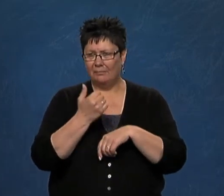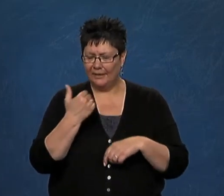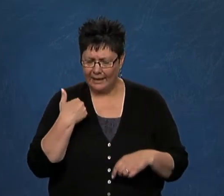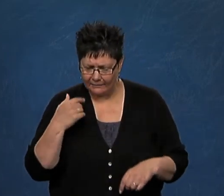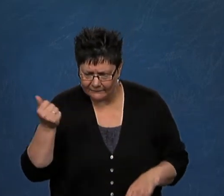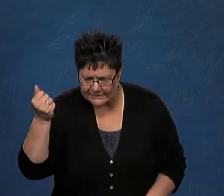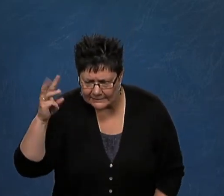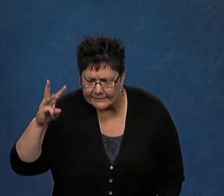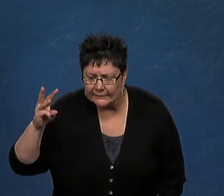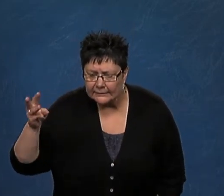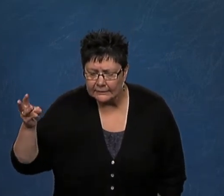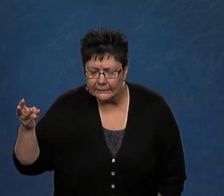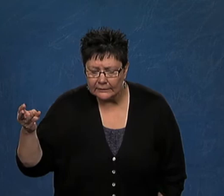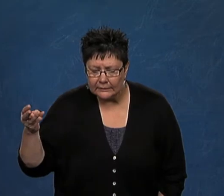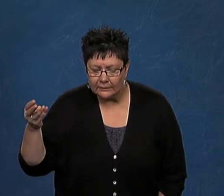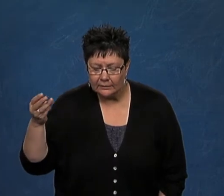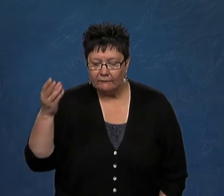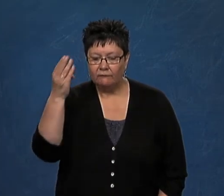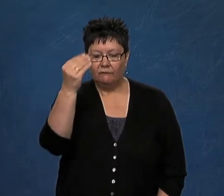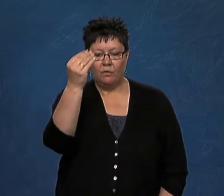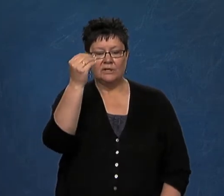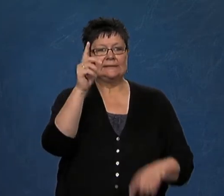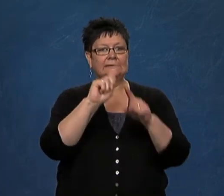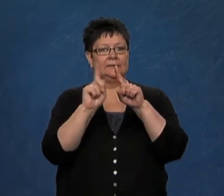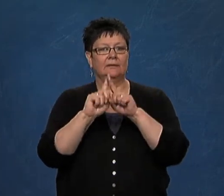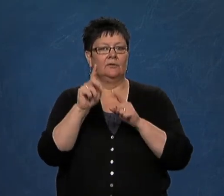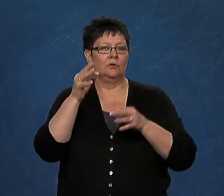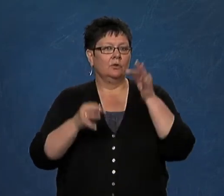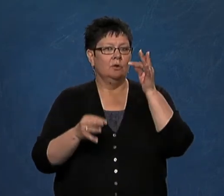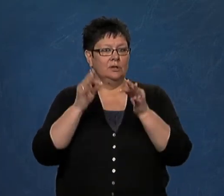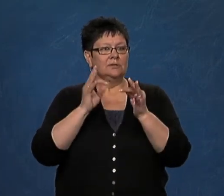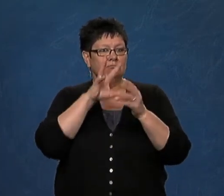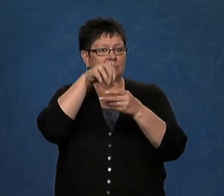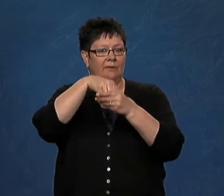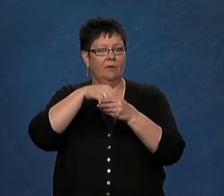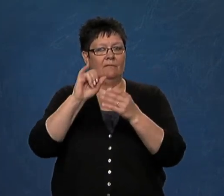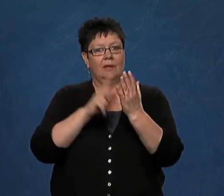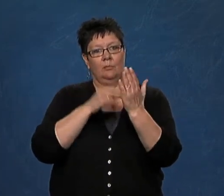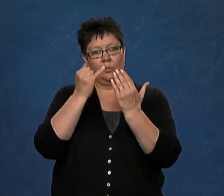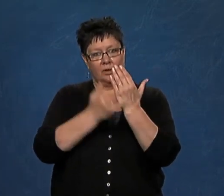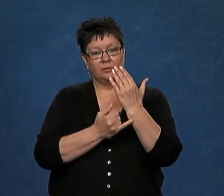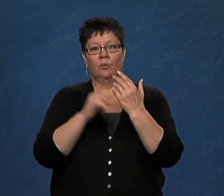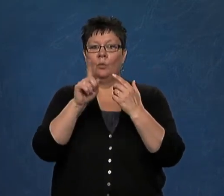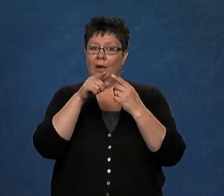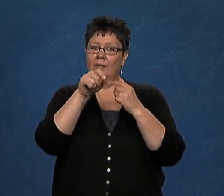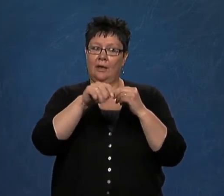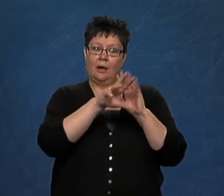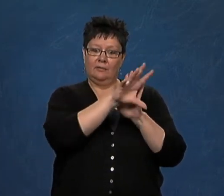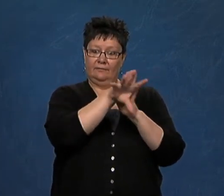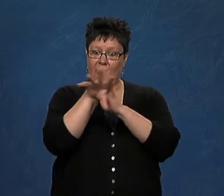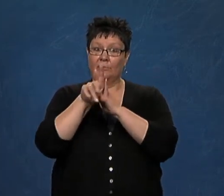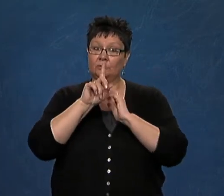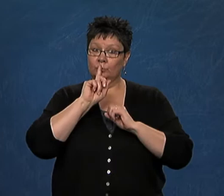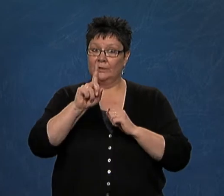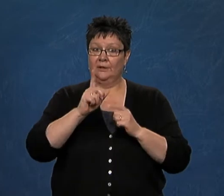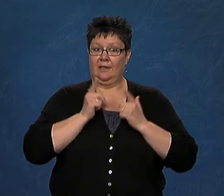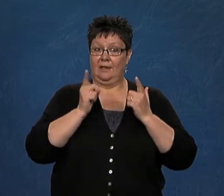courts in the United States. There are 14 different courts involved in this project where they're going to